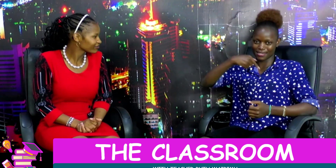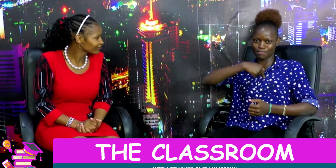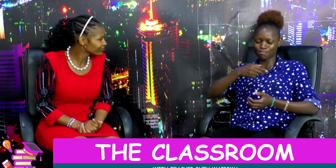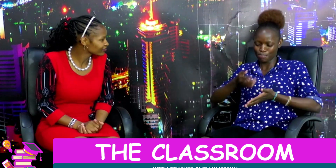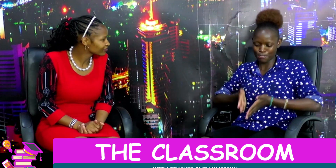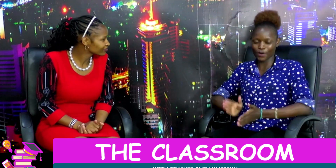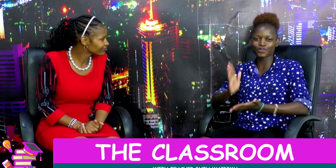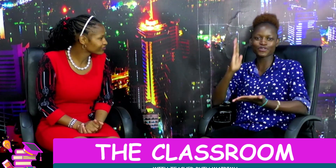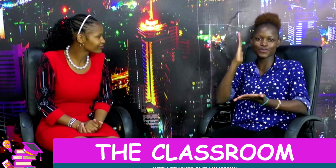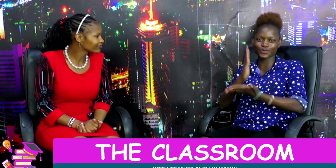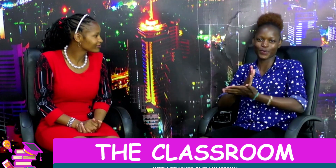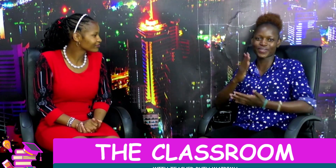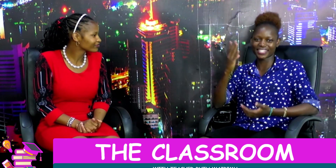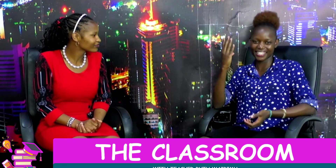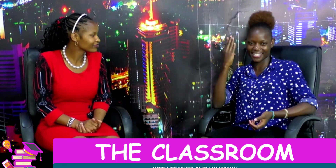No, okay.